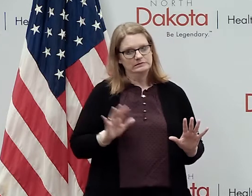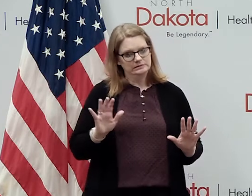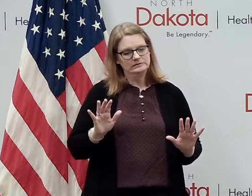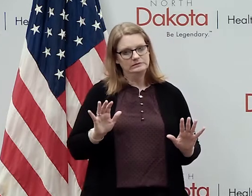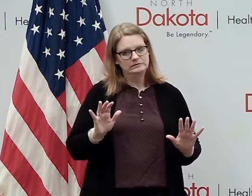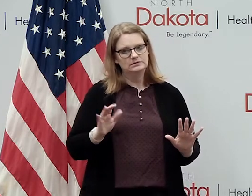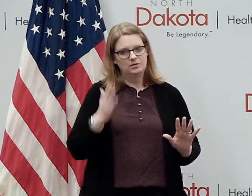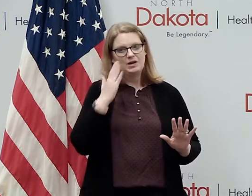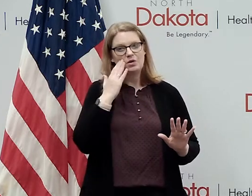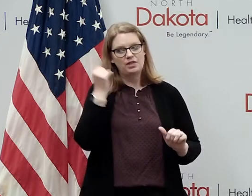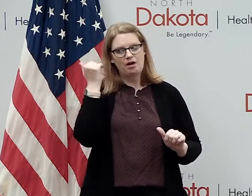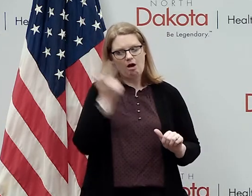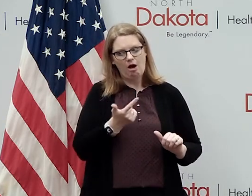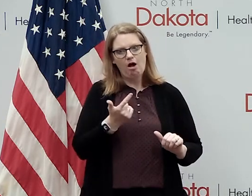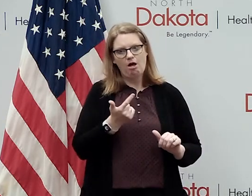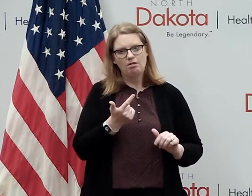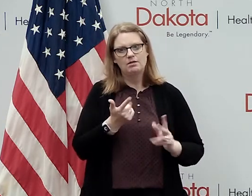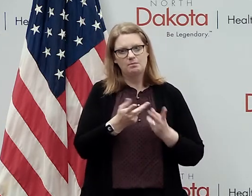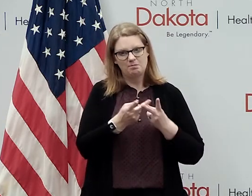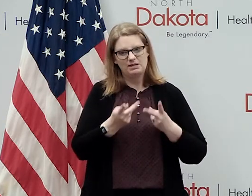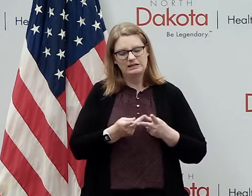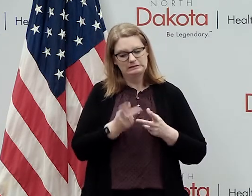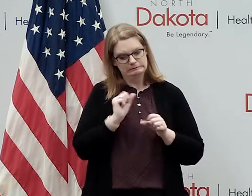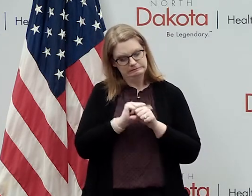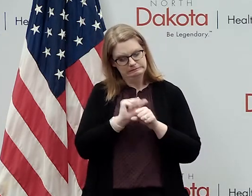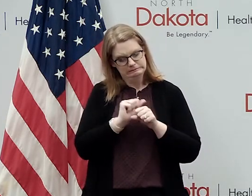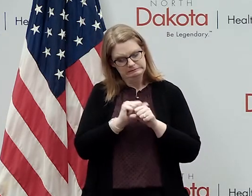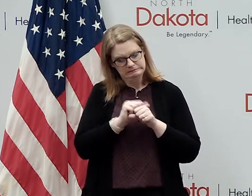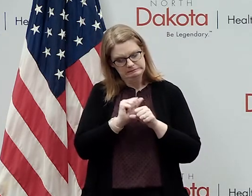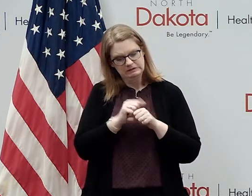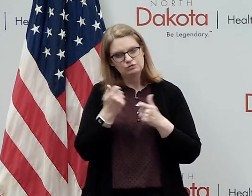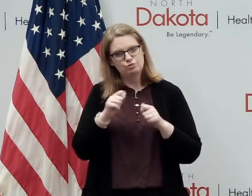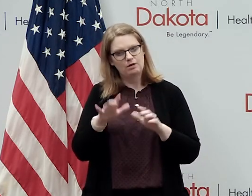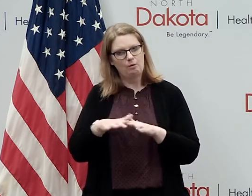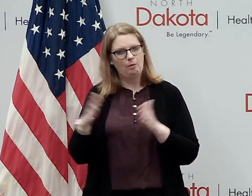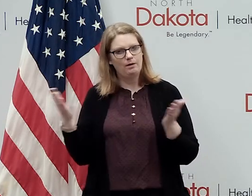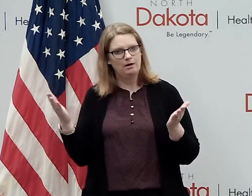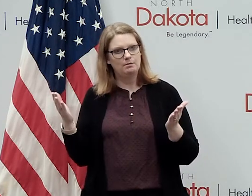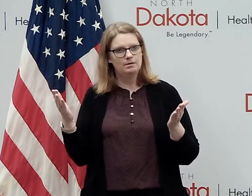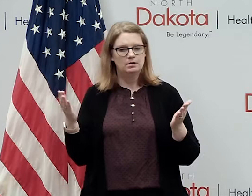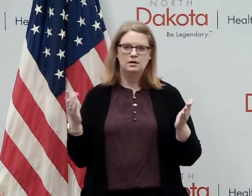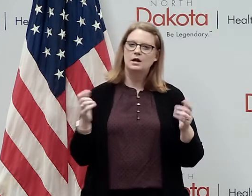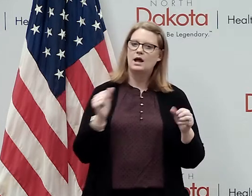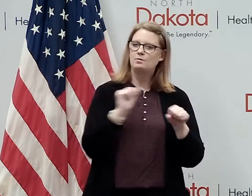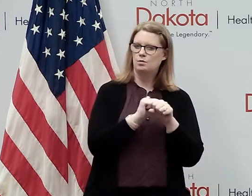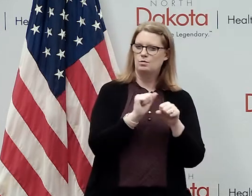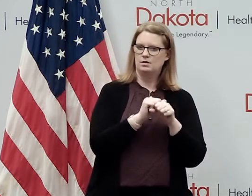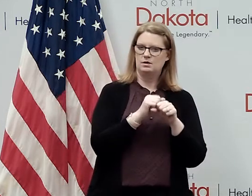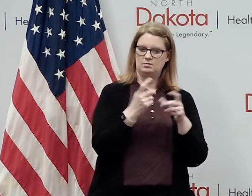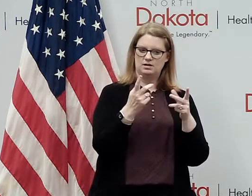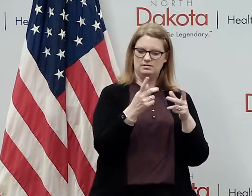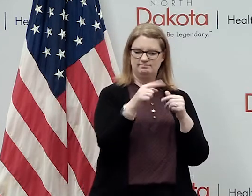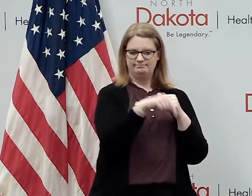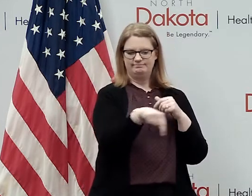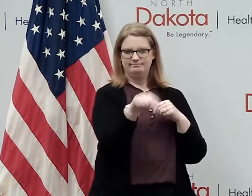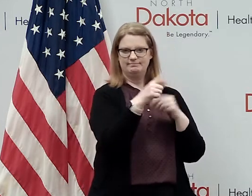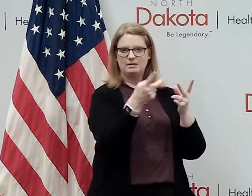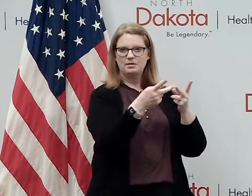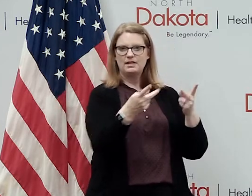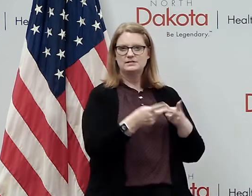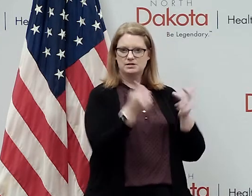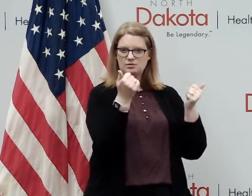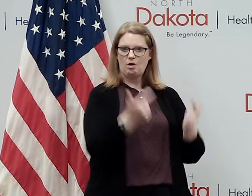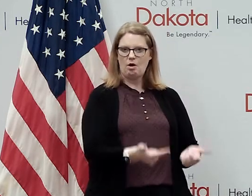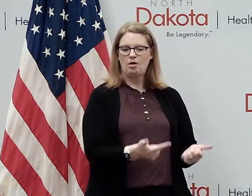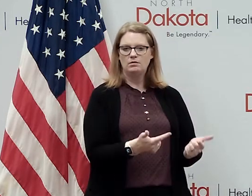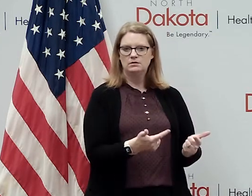every facility is working to make that happen. And again, we'll keep working with all these facilities to reopen